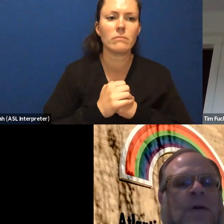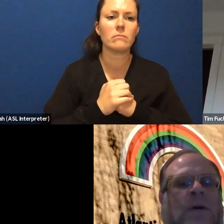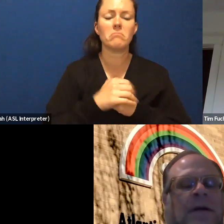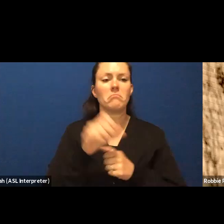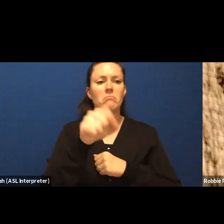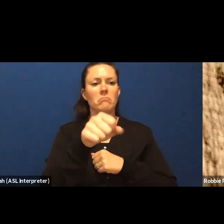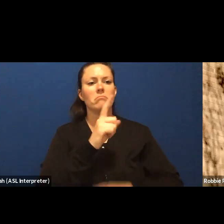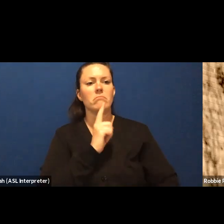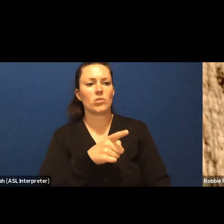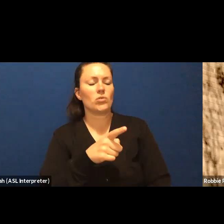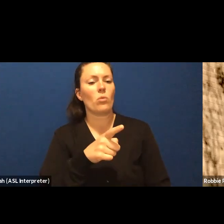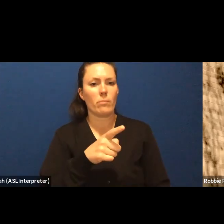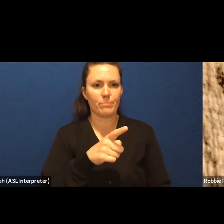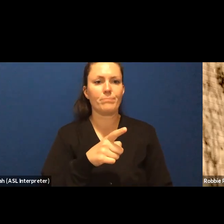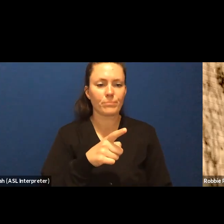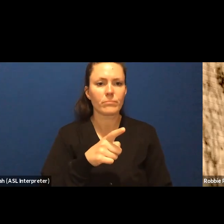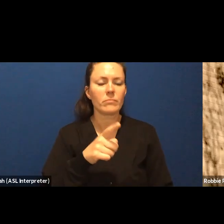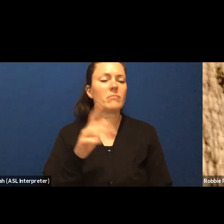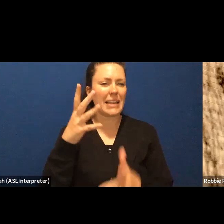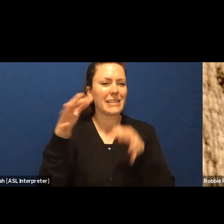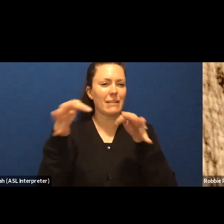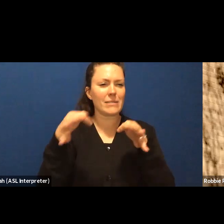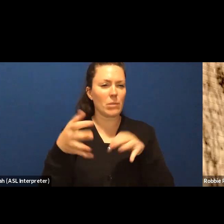Sure, and as I said earlier,